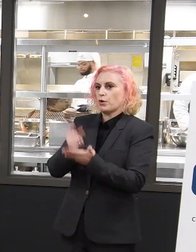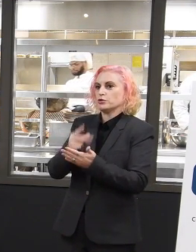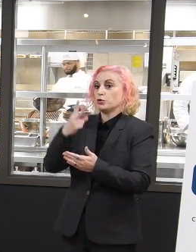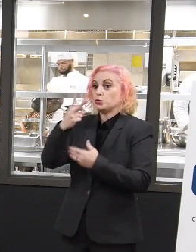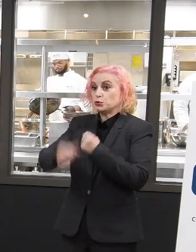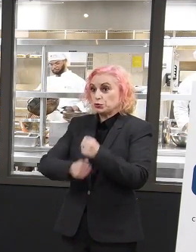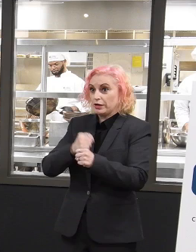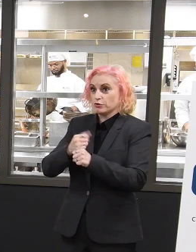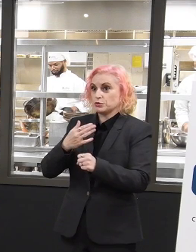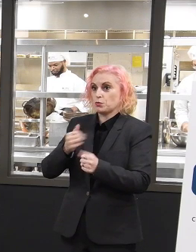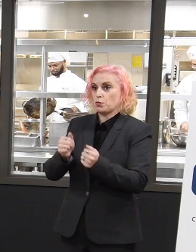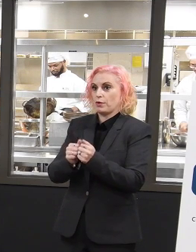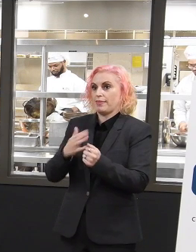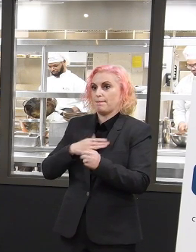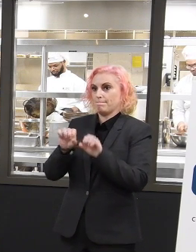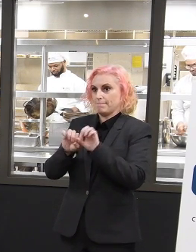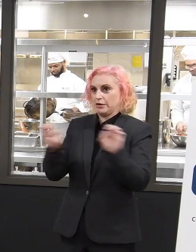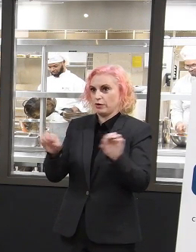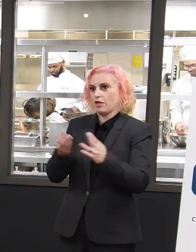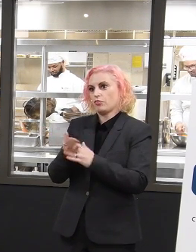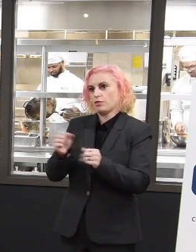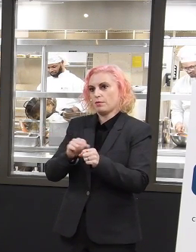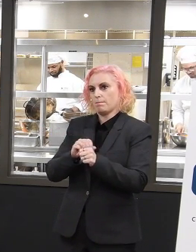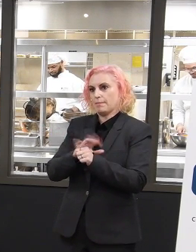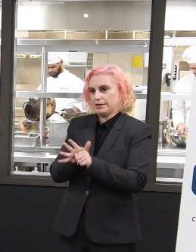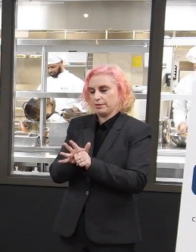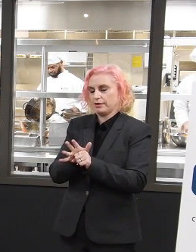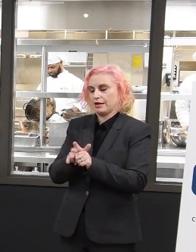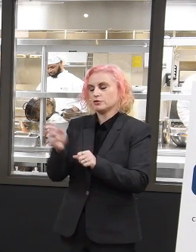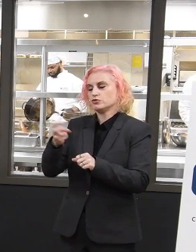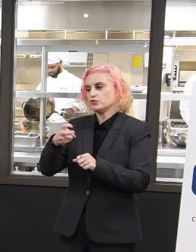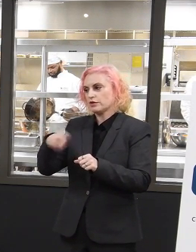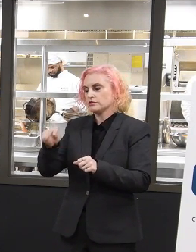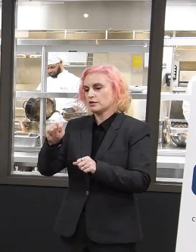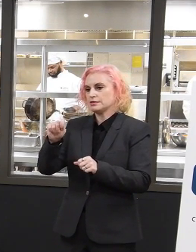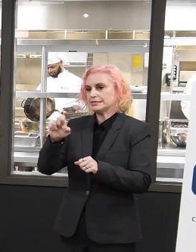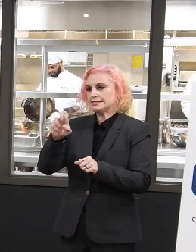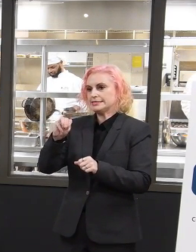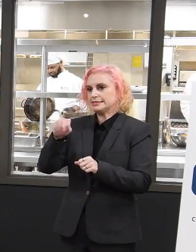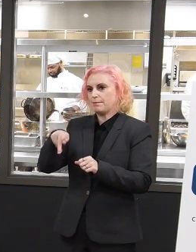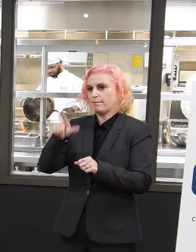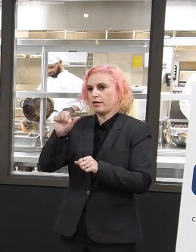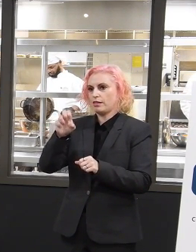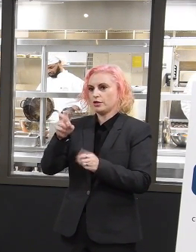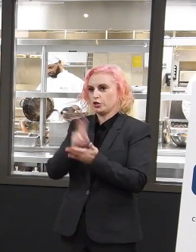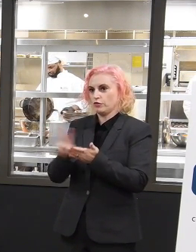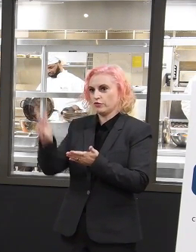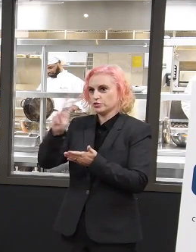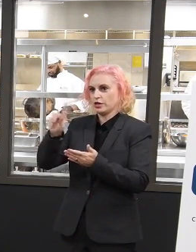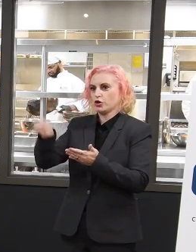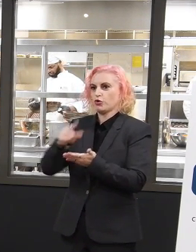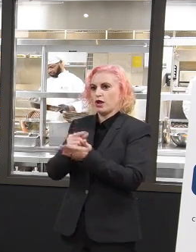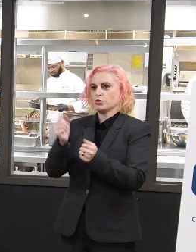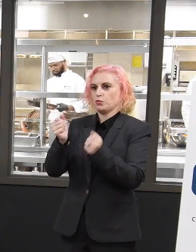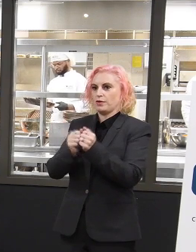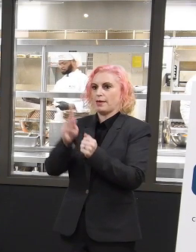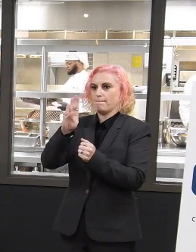pandemic. I then transferred to Temple University, where I graduated with my bachelor's degree this past May.